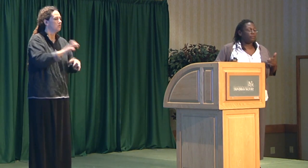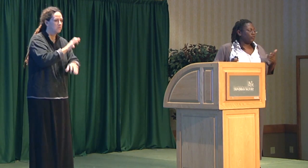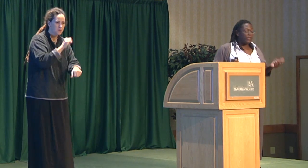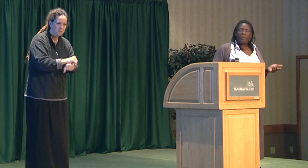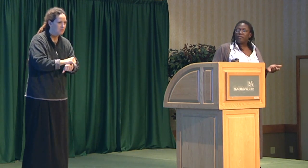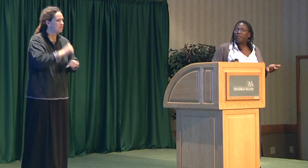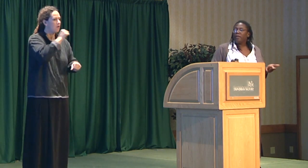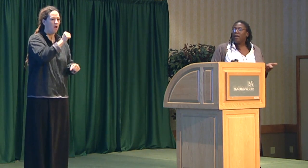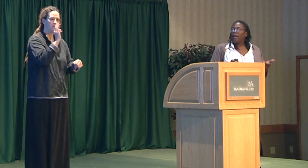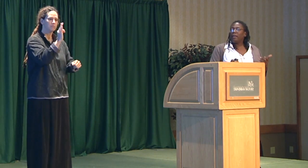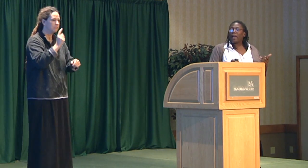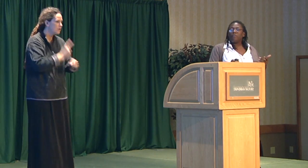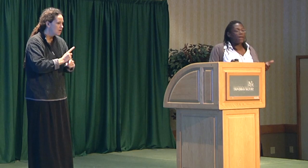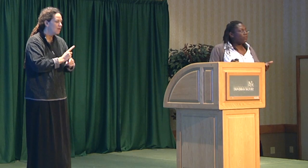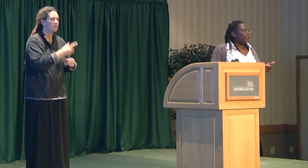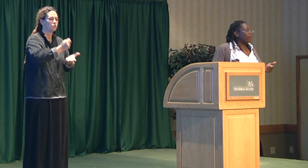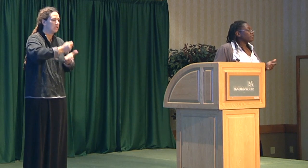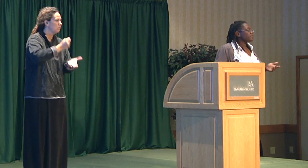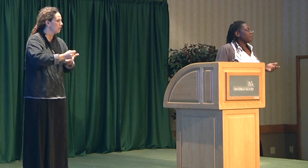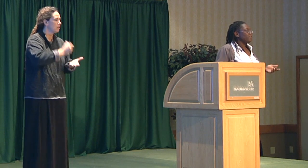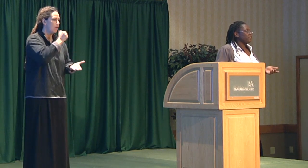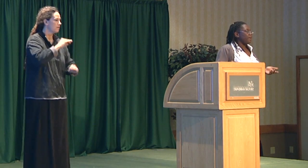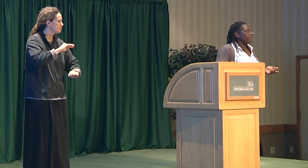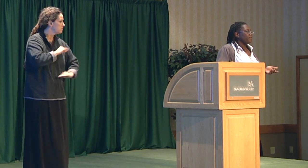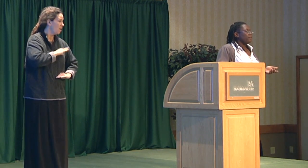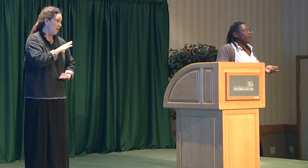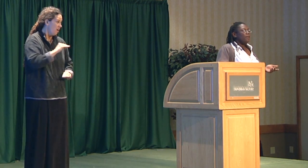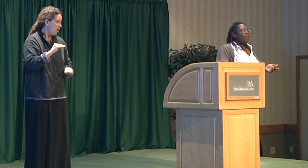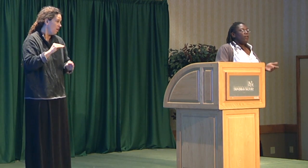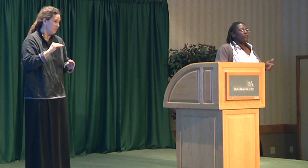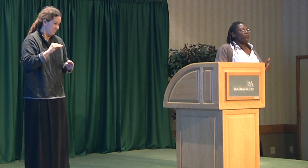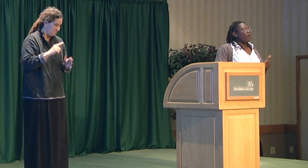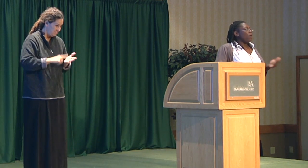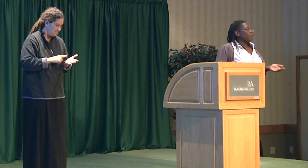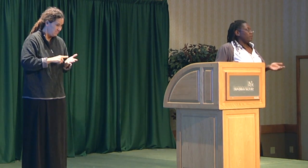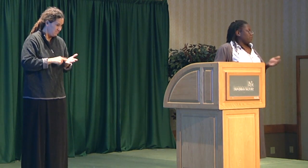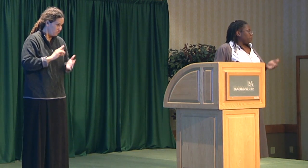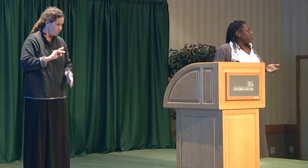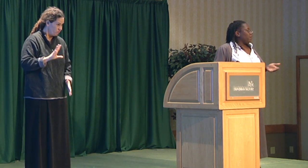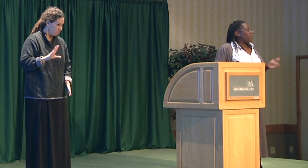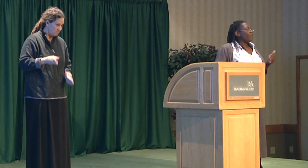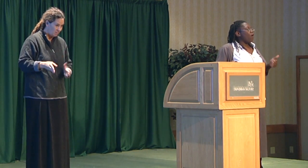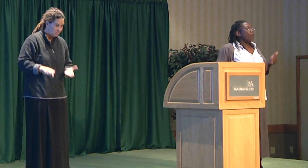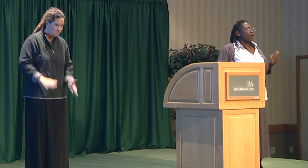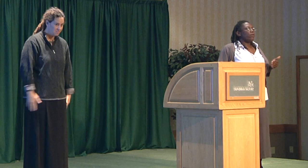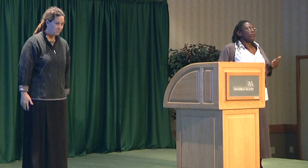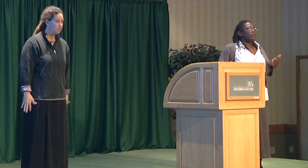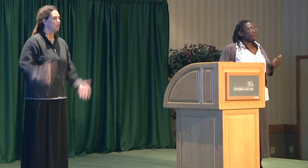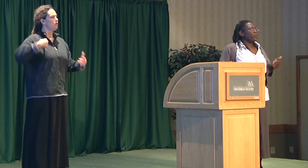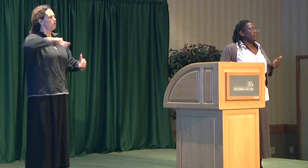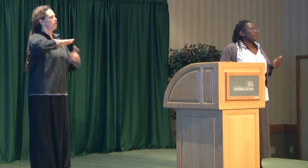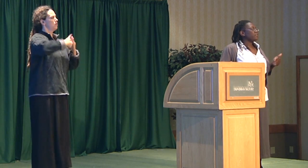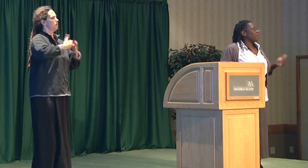dissatisfied treatment, and lack of medical care, or sometimes even death. We're all in this community, and we've all